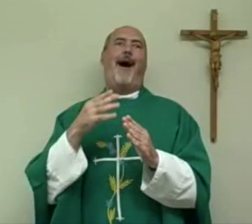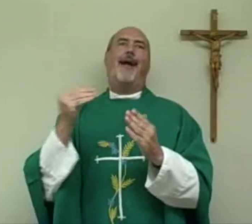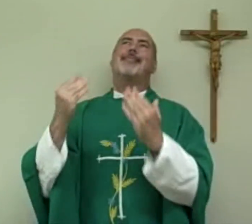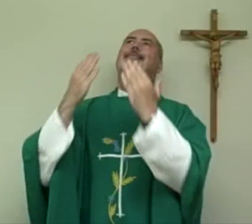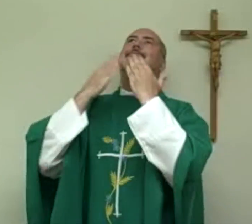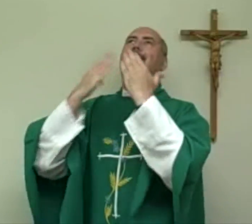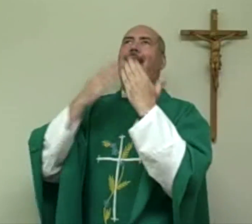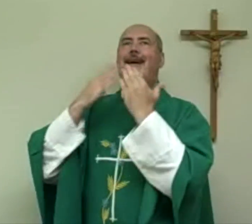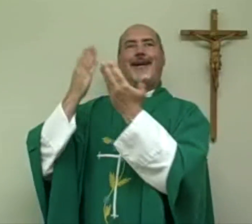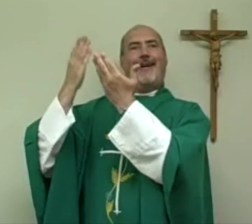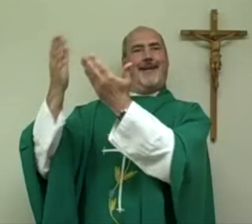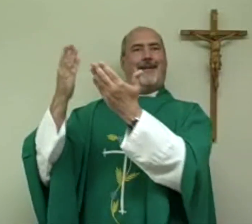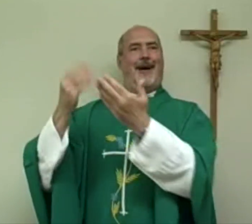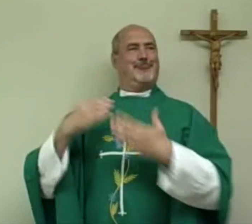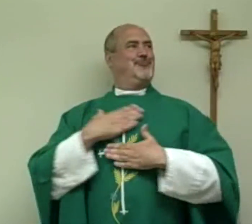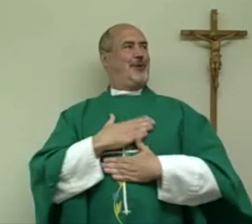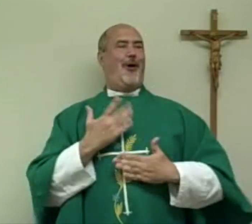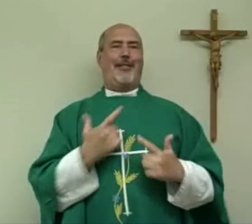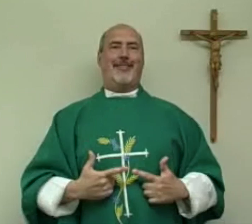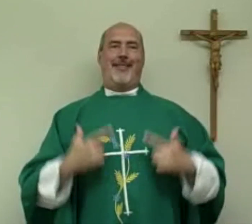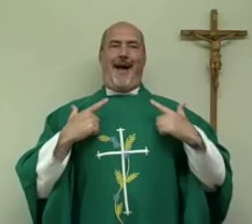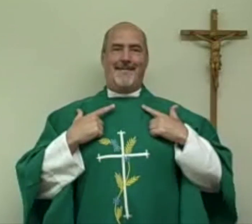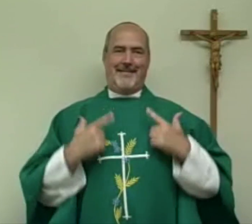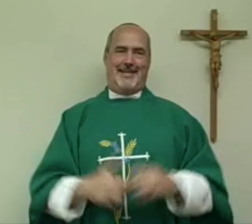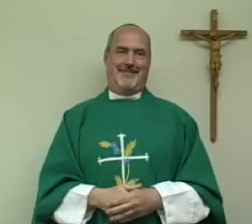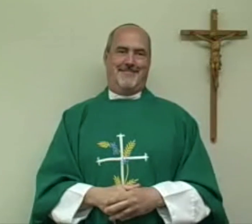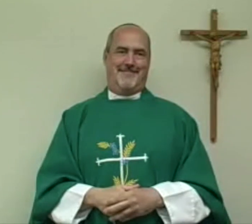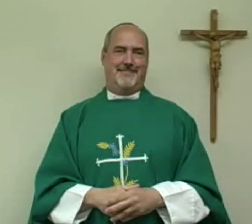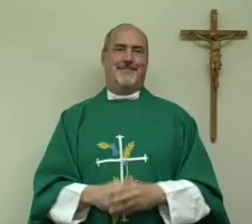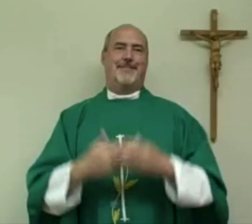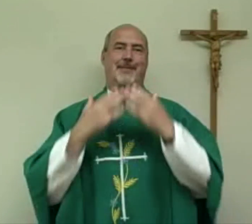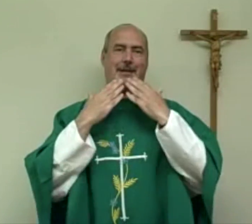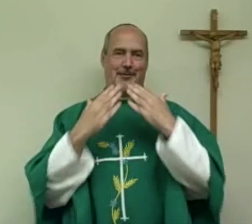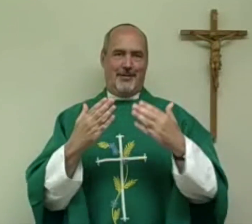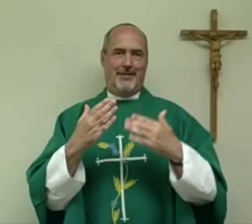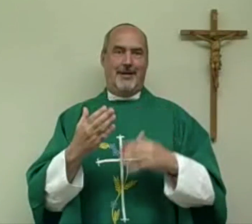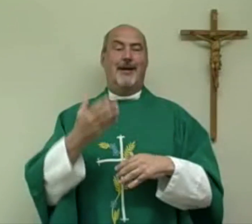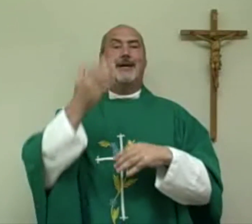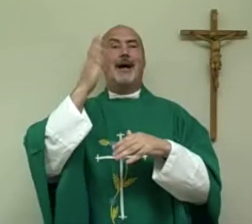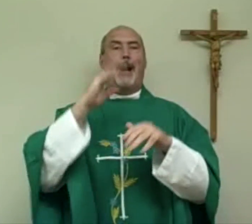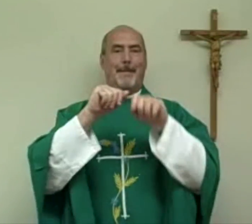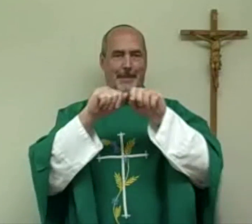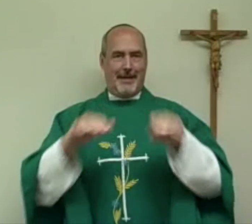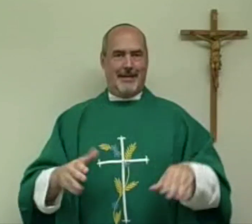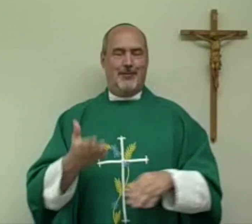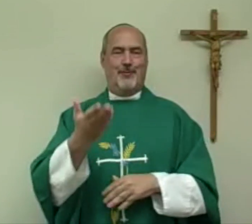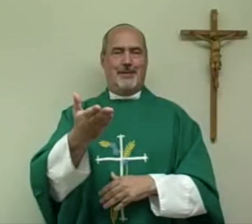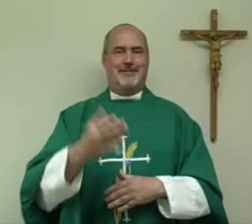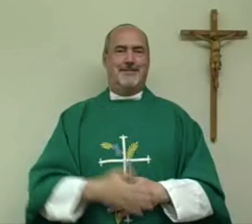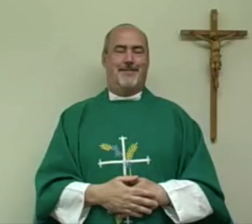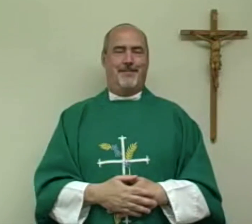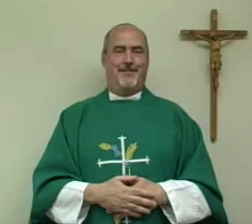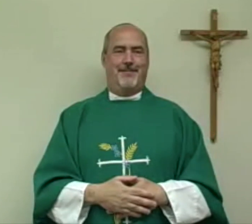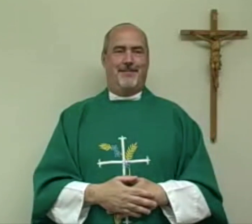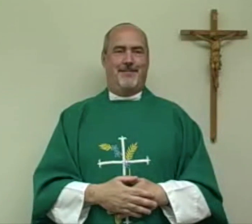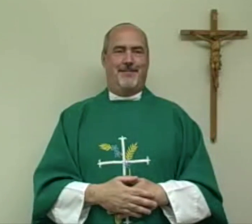see more and more of God's plan, and we need to thank Him for the life that we have. Thank you, and God bless you.